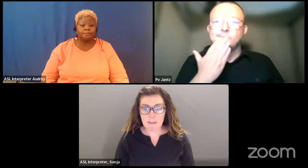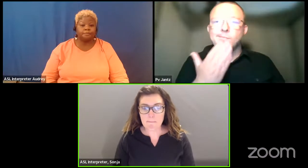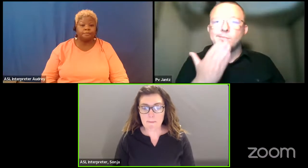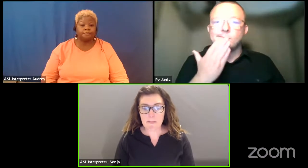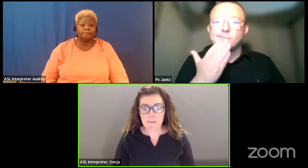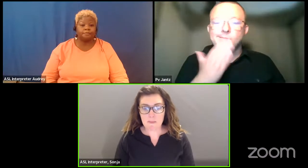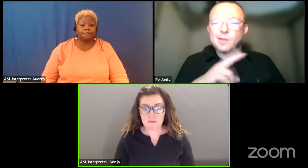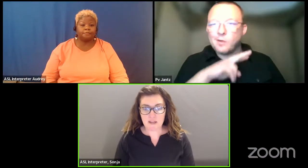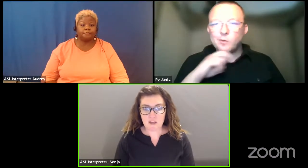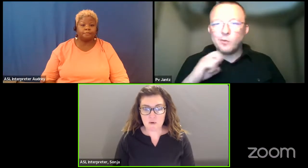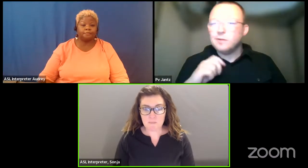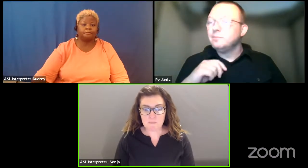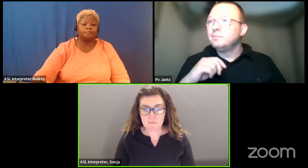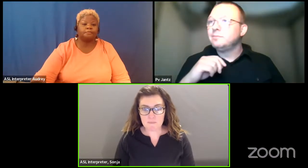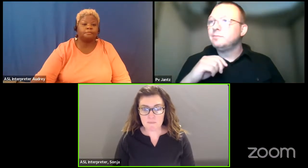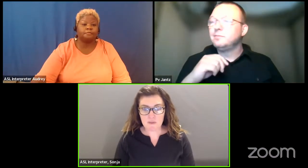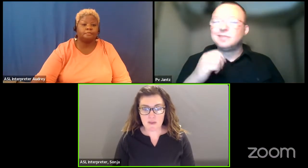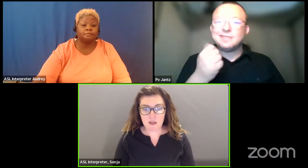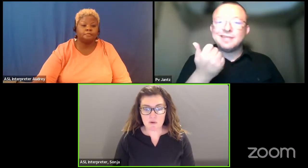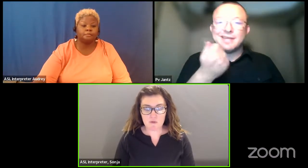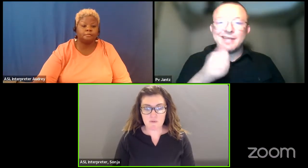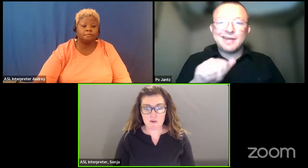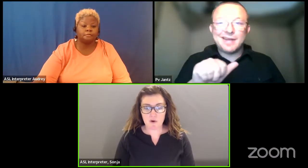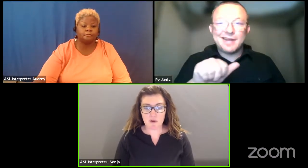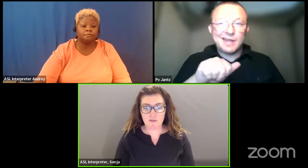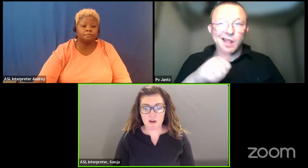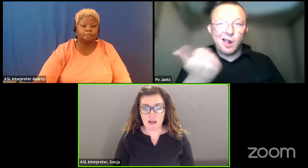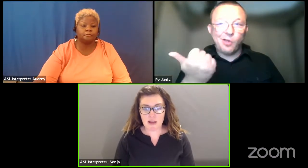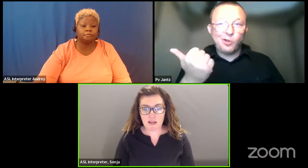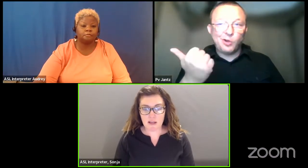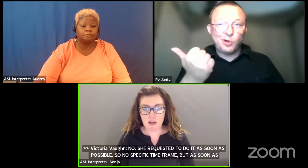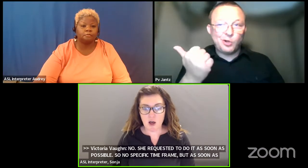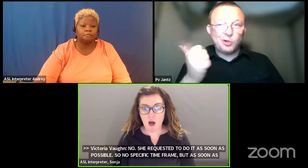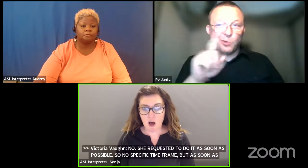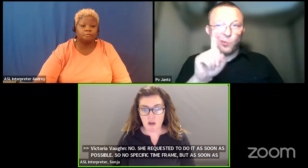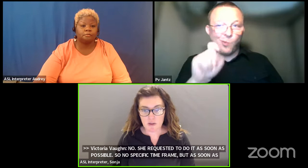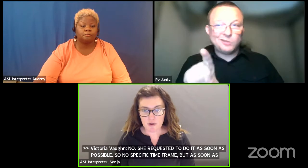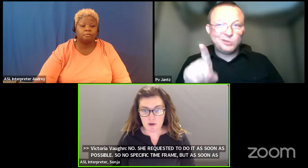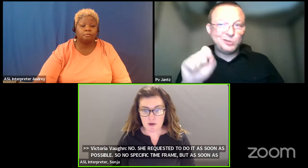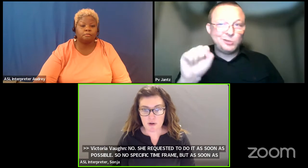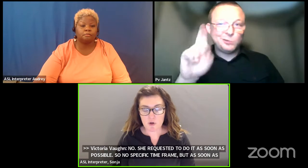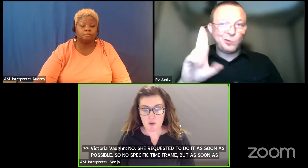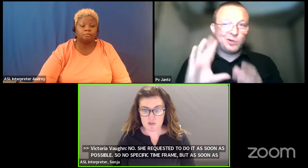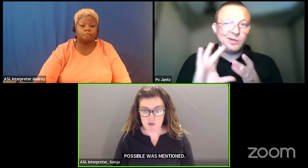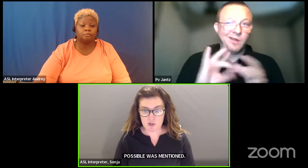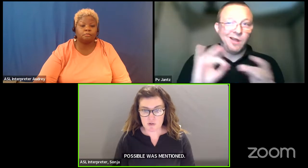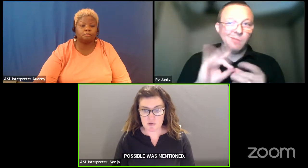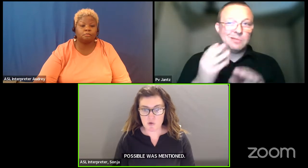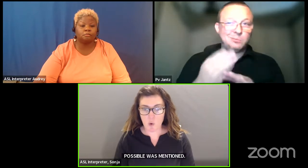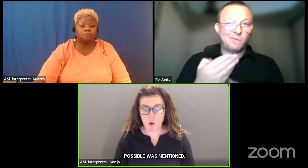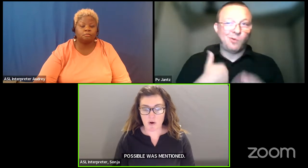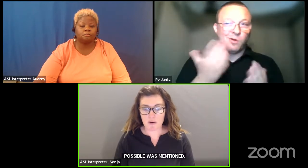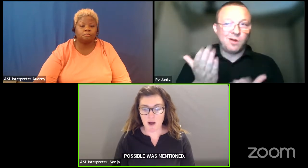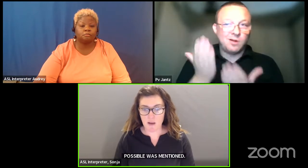All right. Thank you. Thank you, Victoria Vaughn. Any other questions or